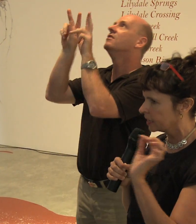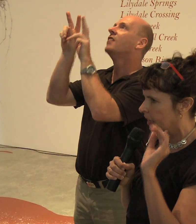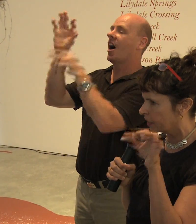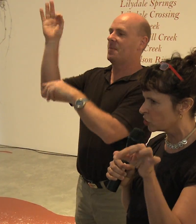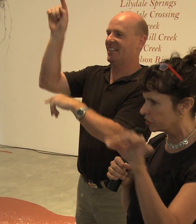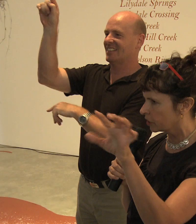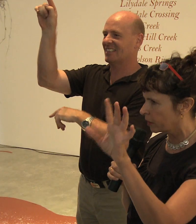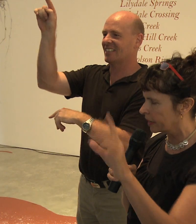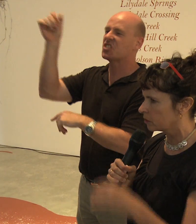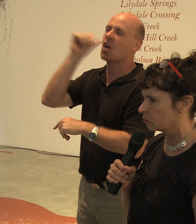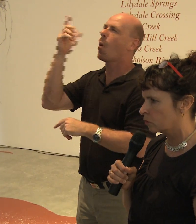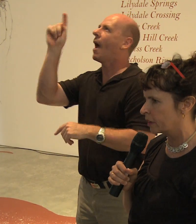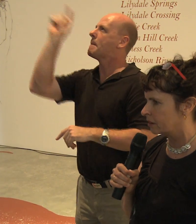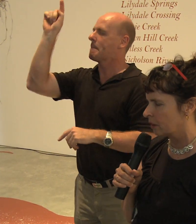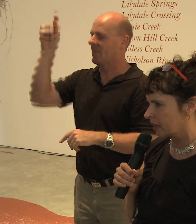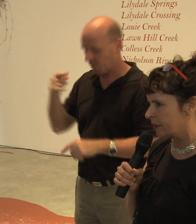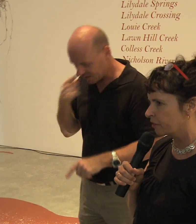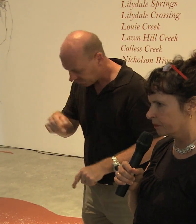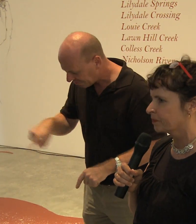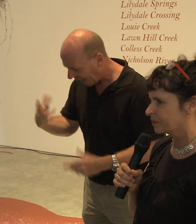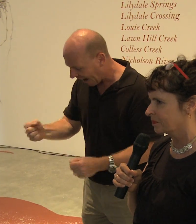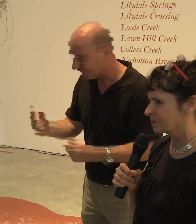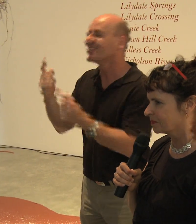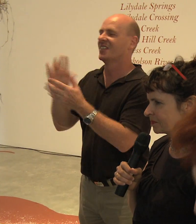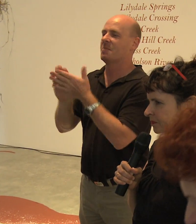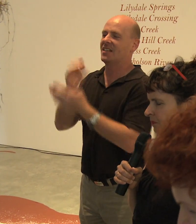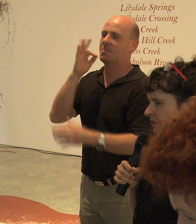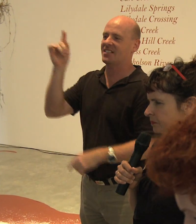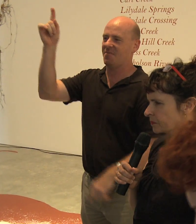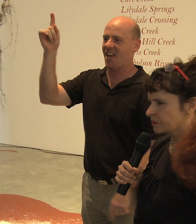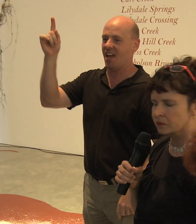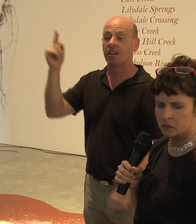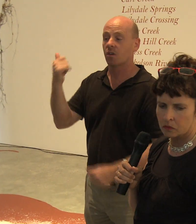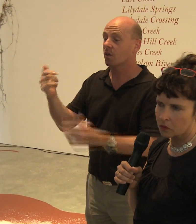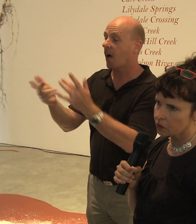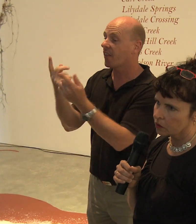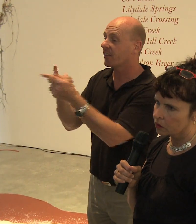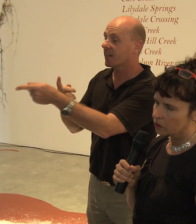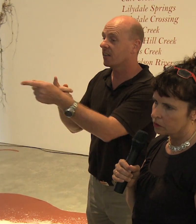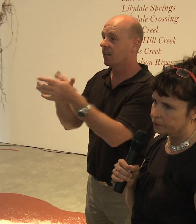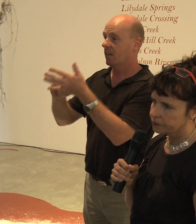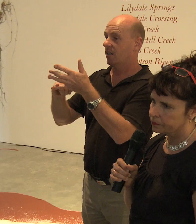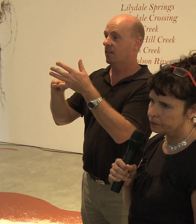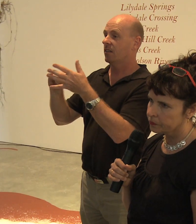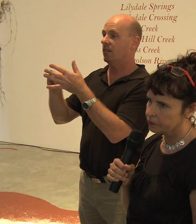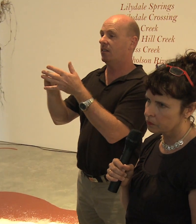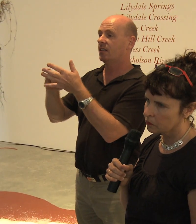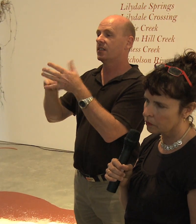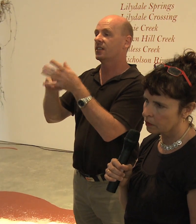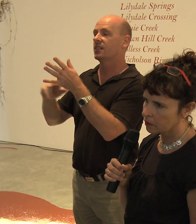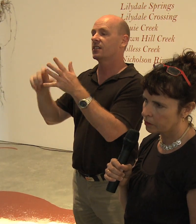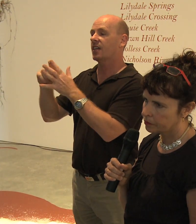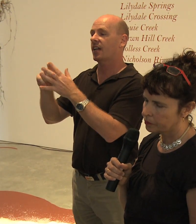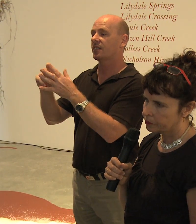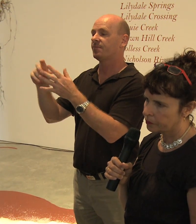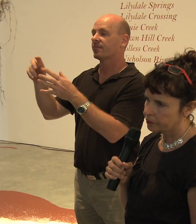bees, and then she'd know where they were coming from. Something else, Judy, the sand stories, which